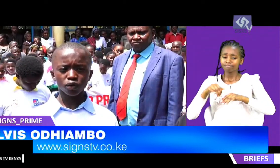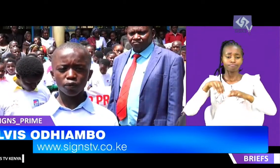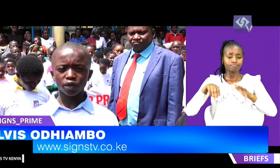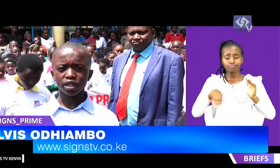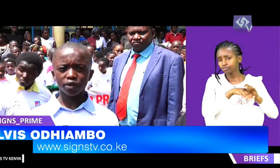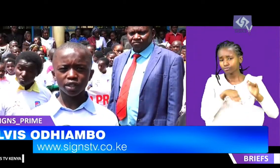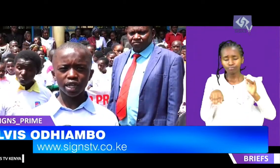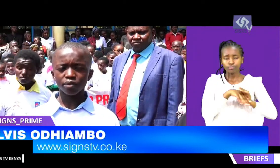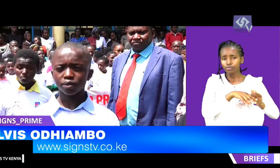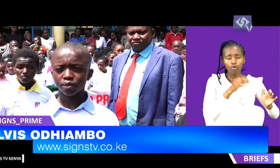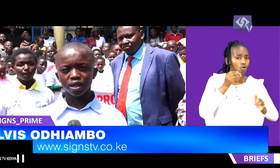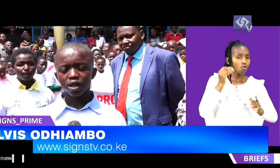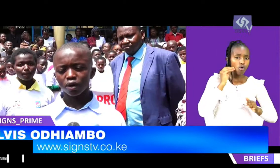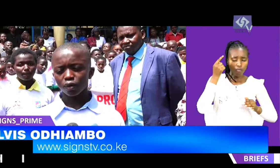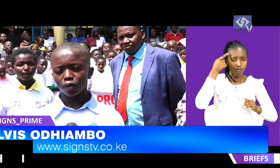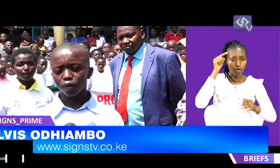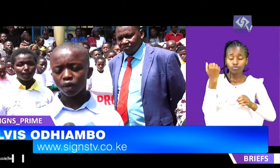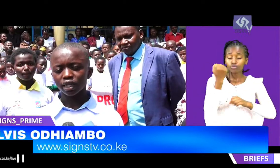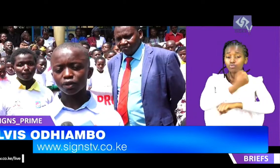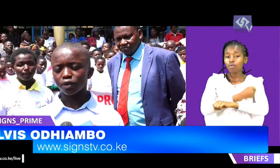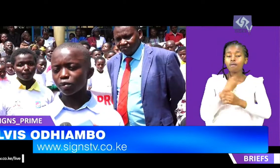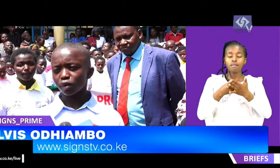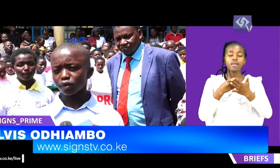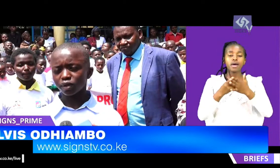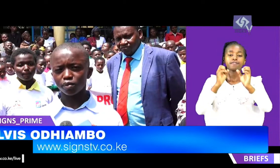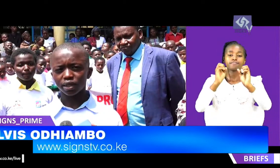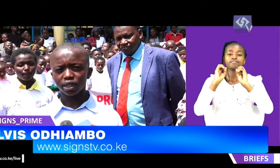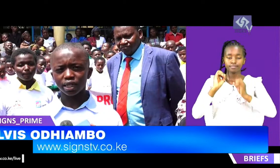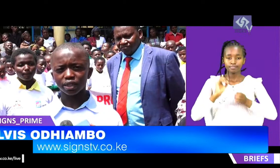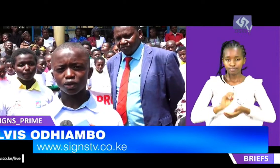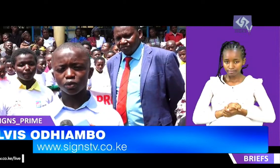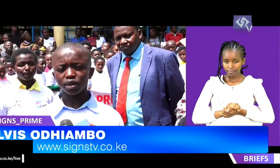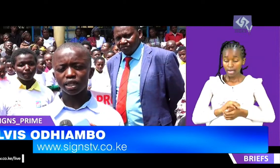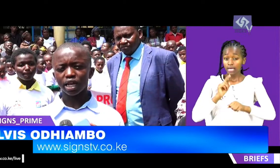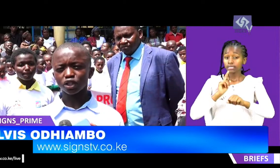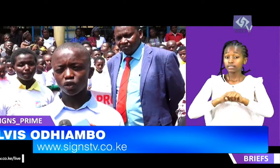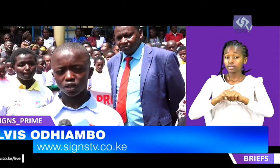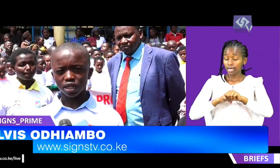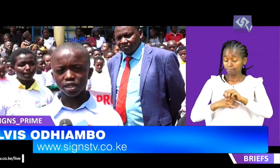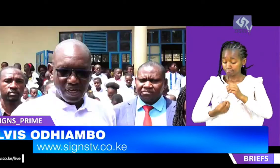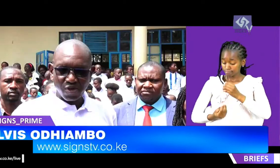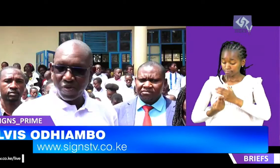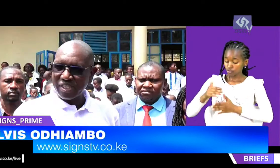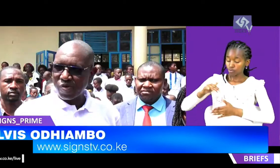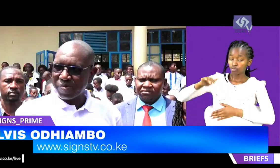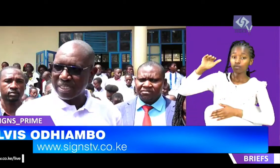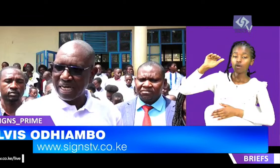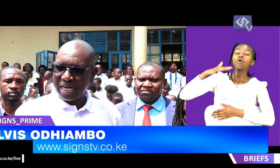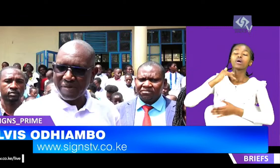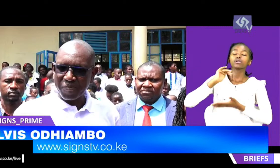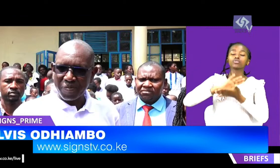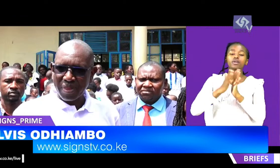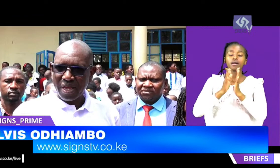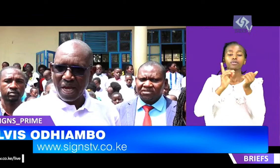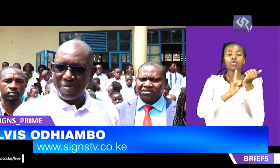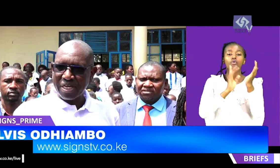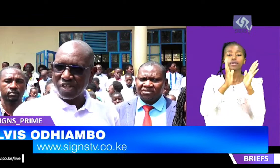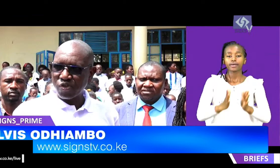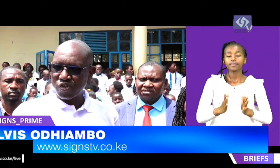school fees every time. When I grow up, I would be like to be a doctor. Tuliweza kupata